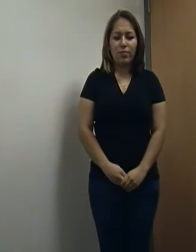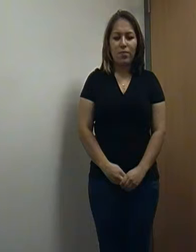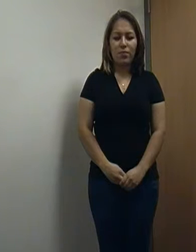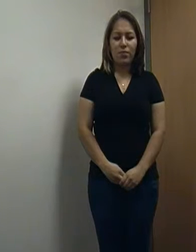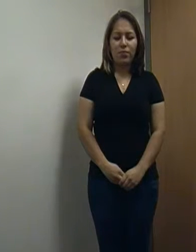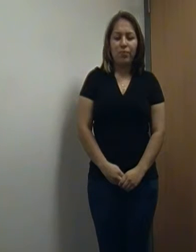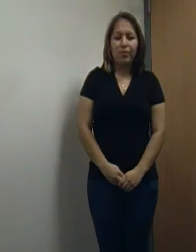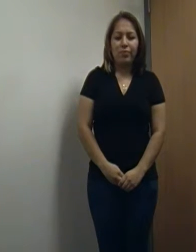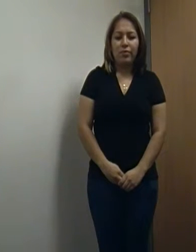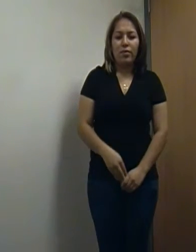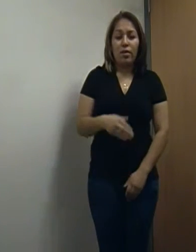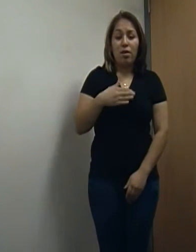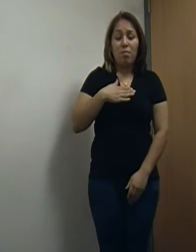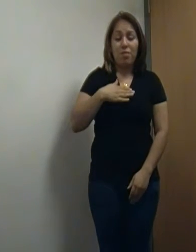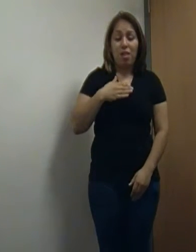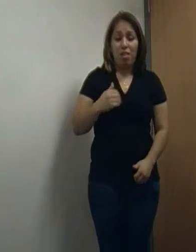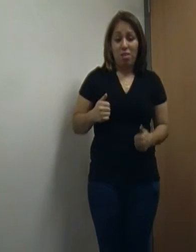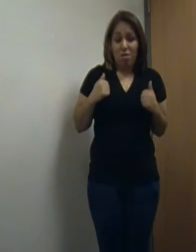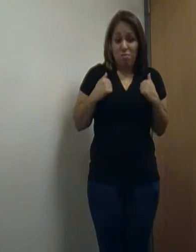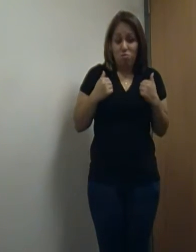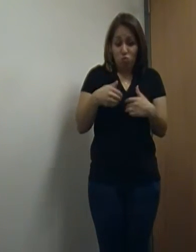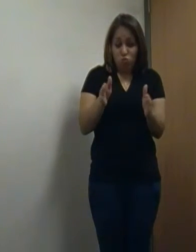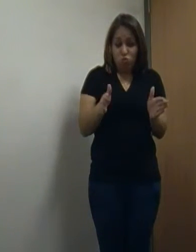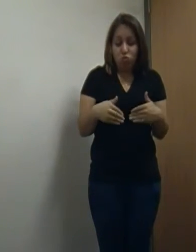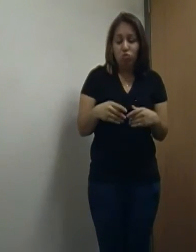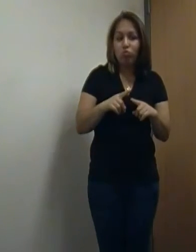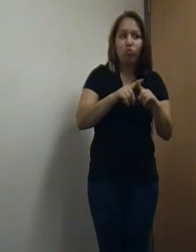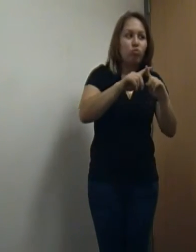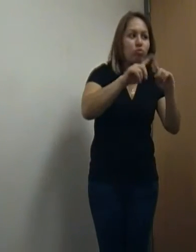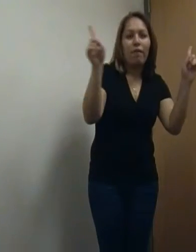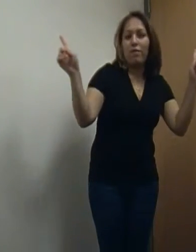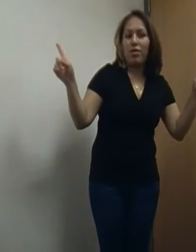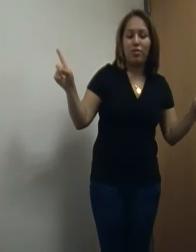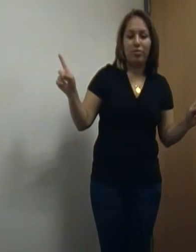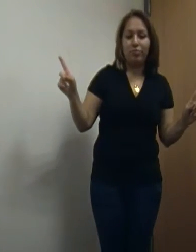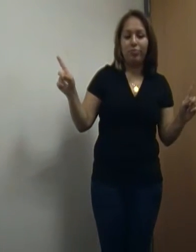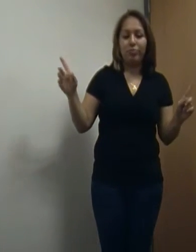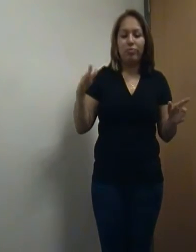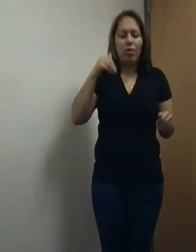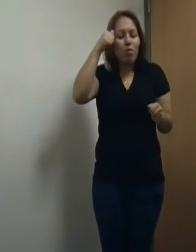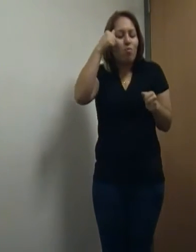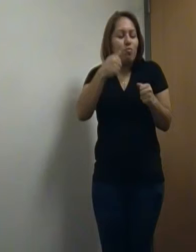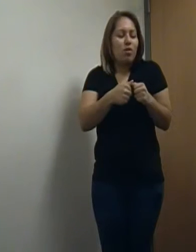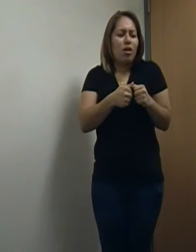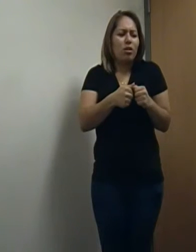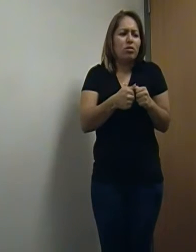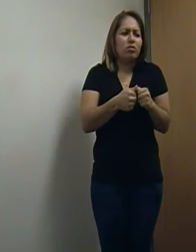Now, my family room, which is very, very different, reminds a lot of people of a British pub,